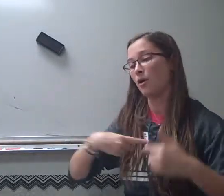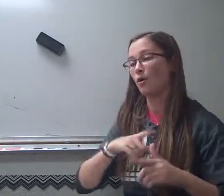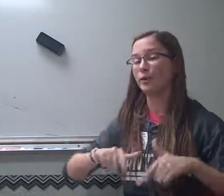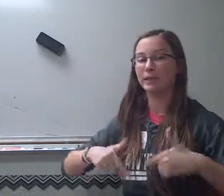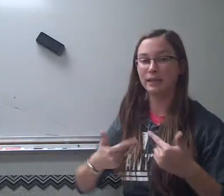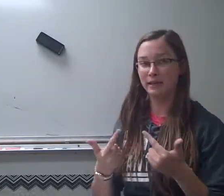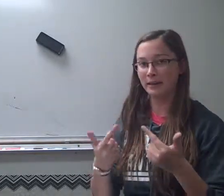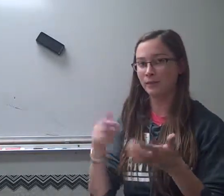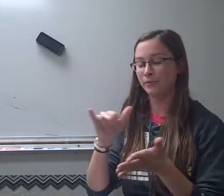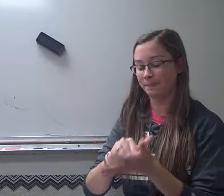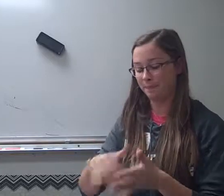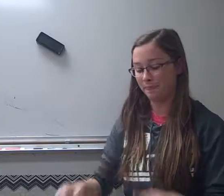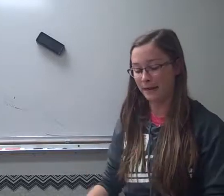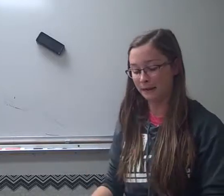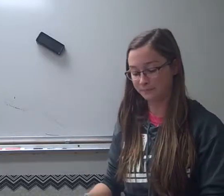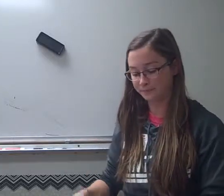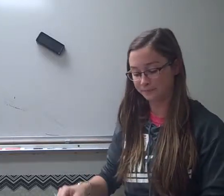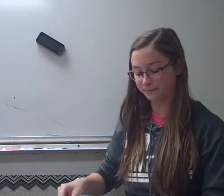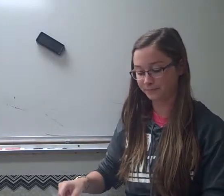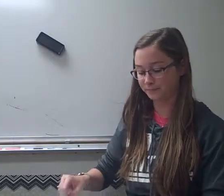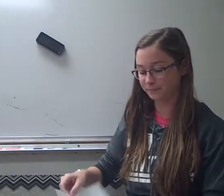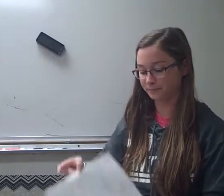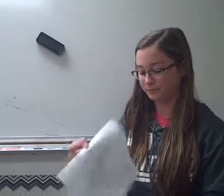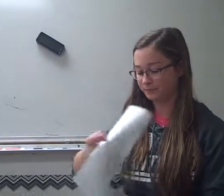we live. That.